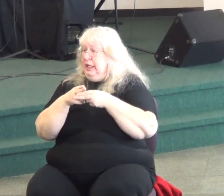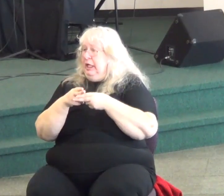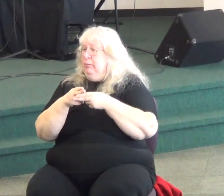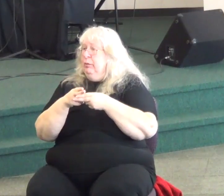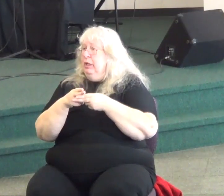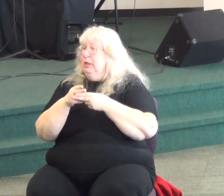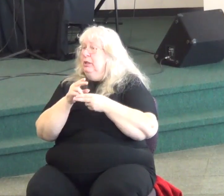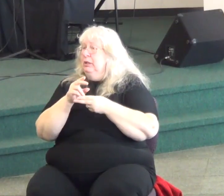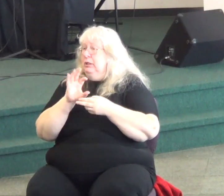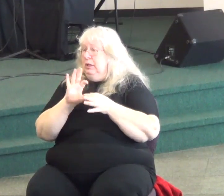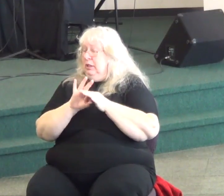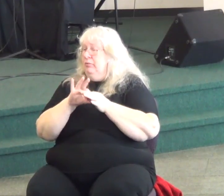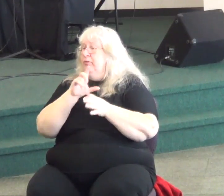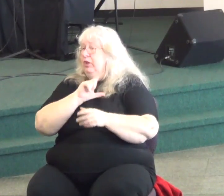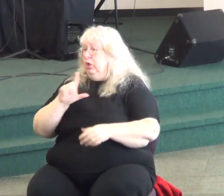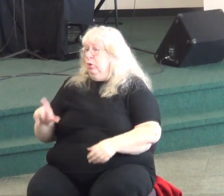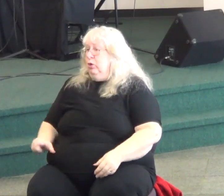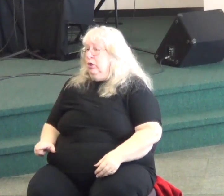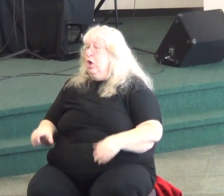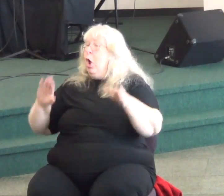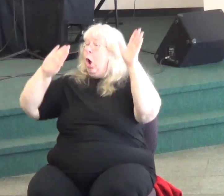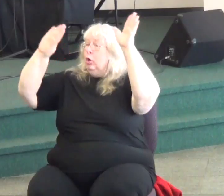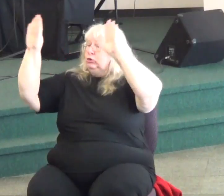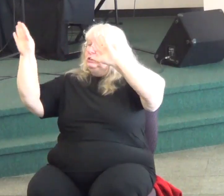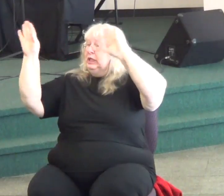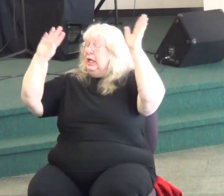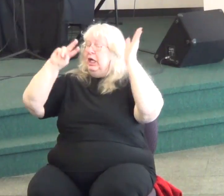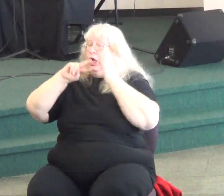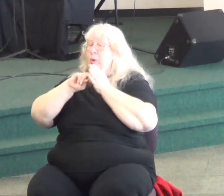safe. They're yelling, save us.